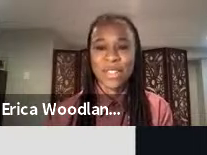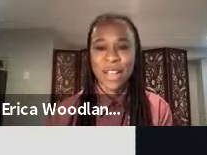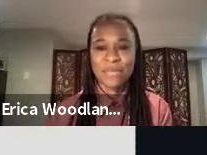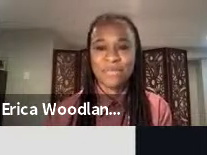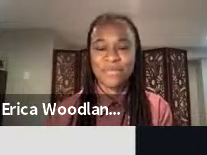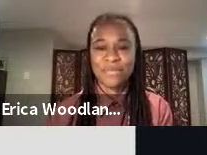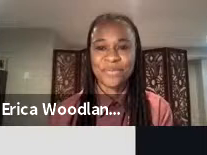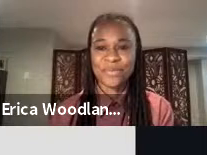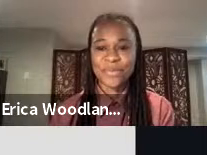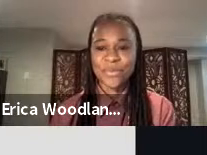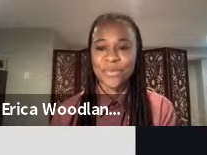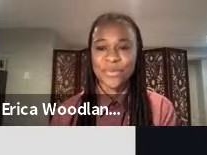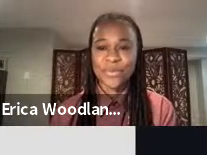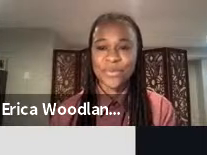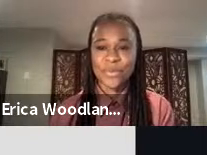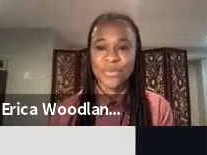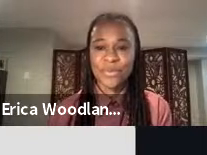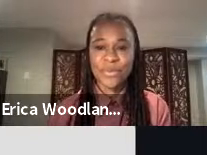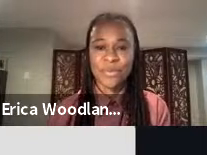Next slide.